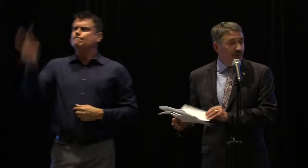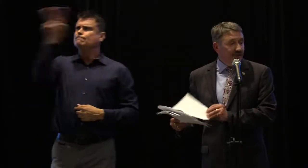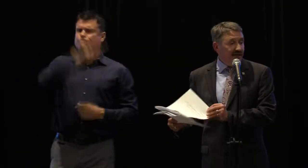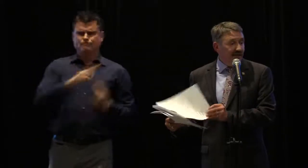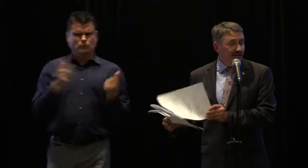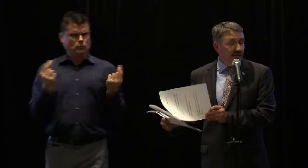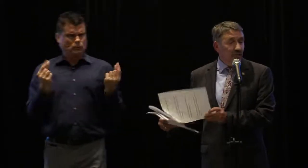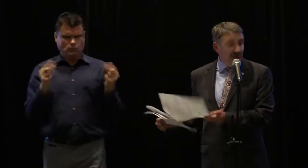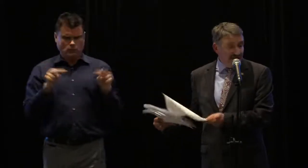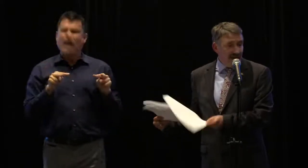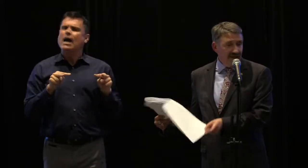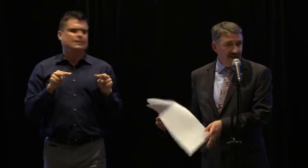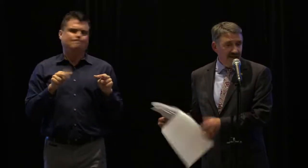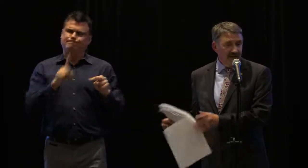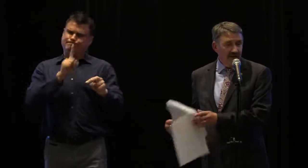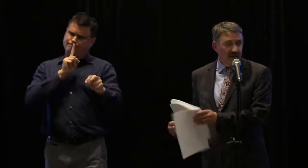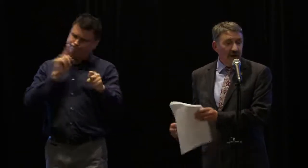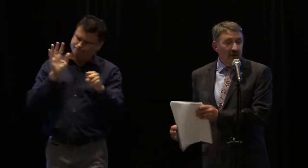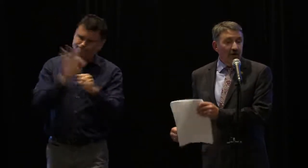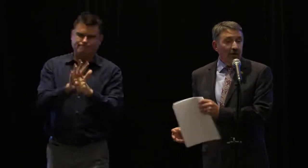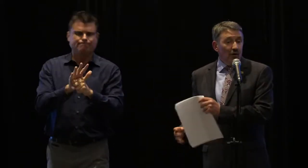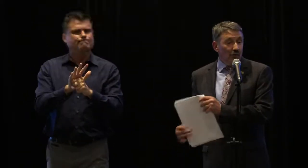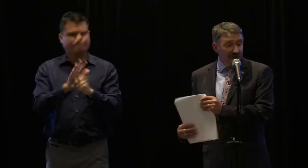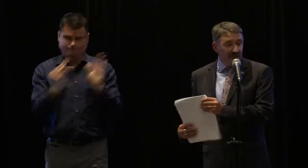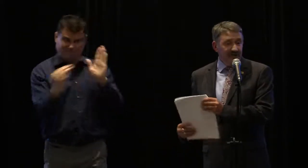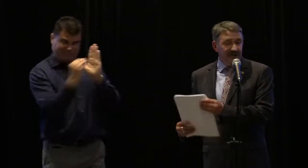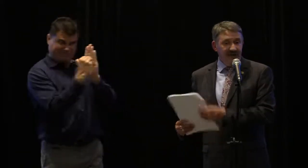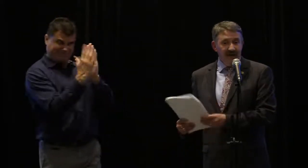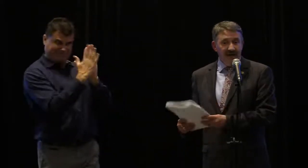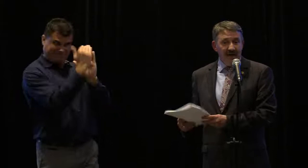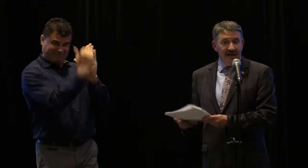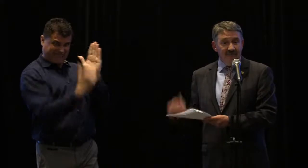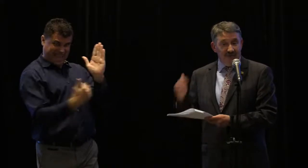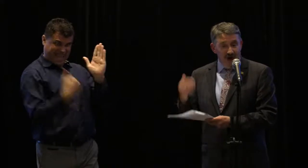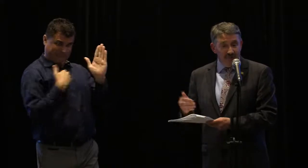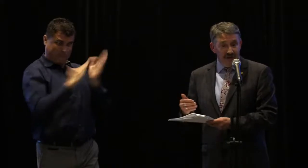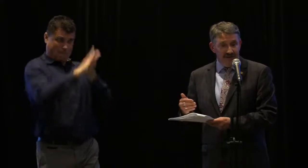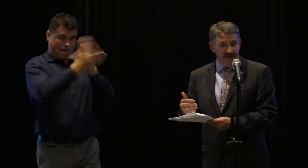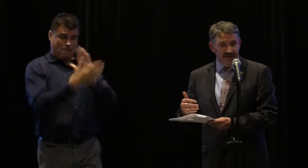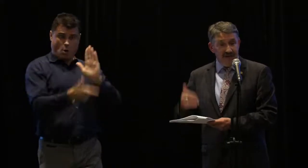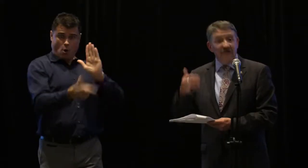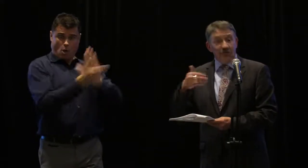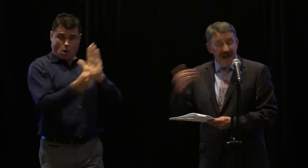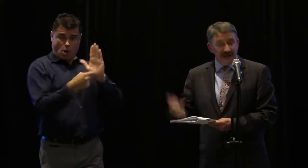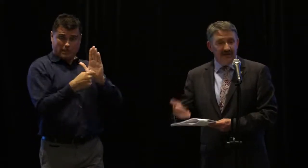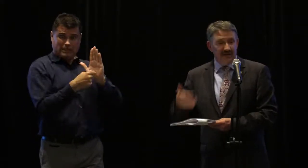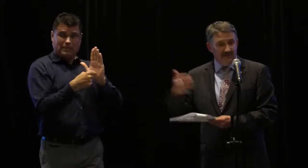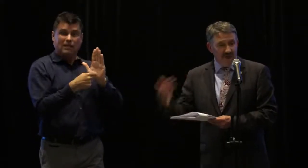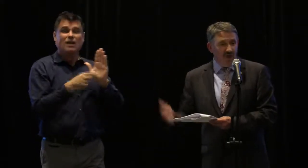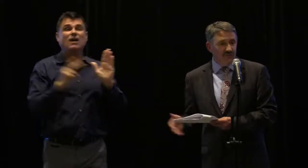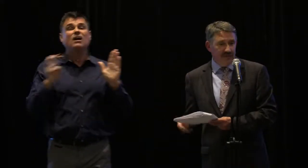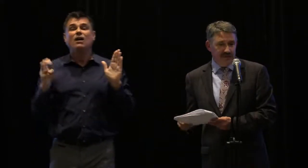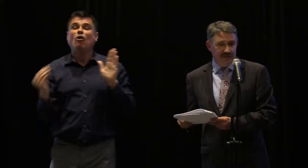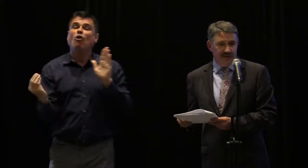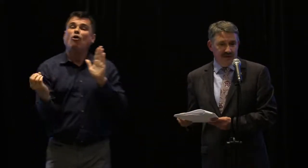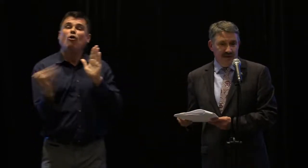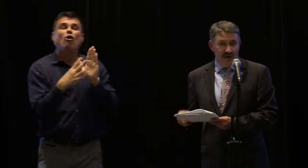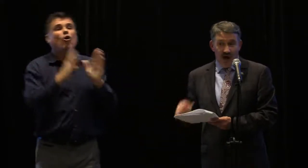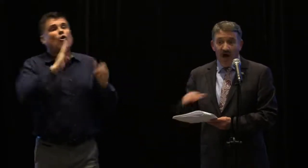legislation would be written with the involvement, the direct